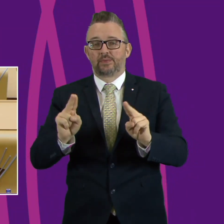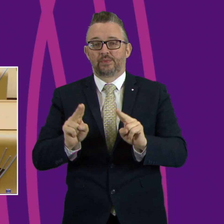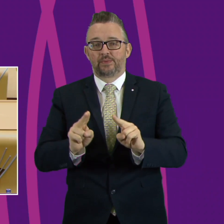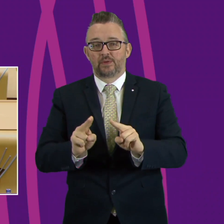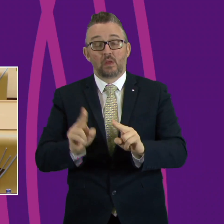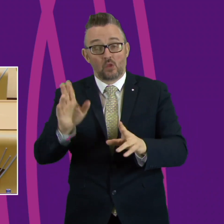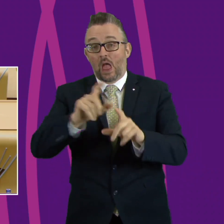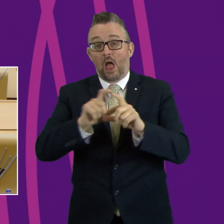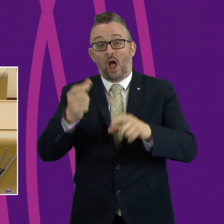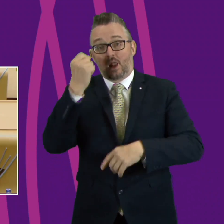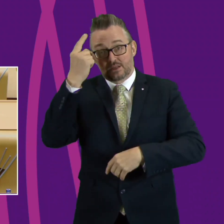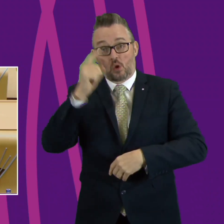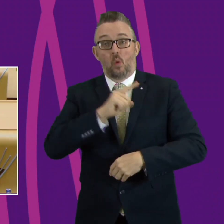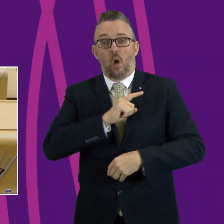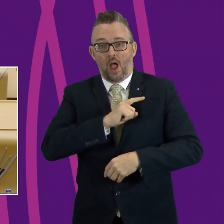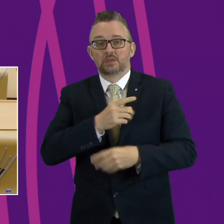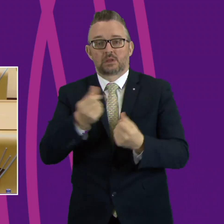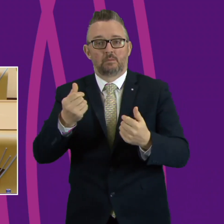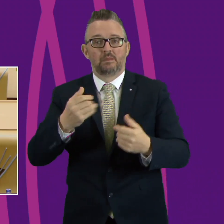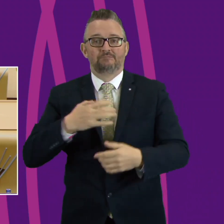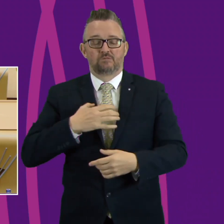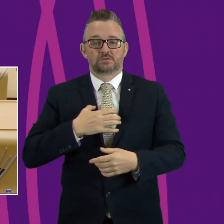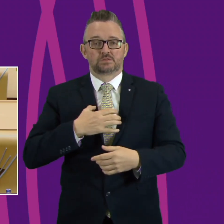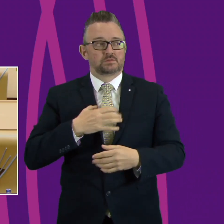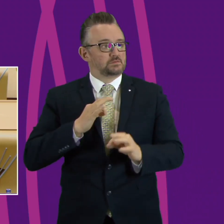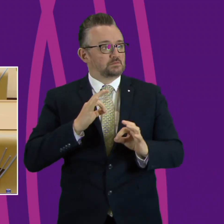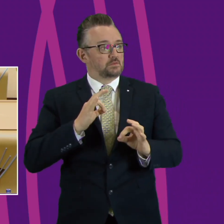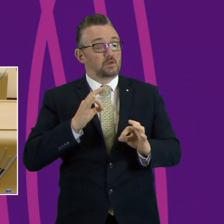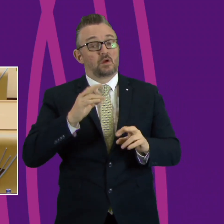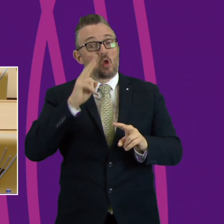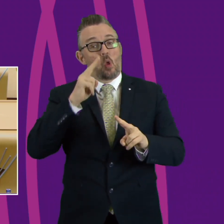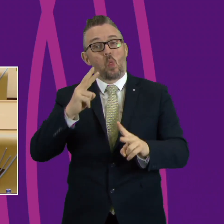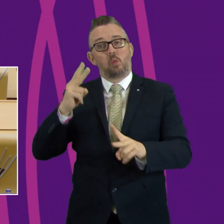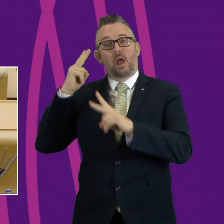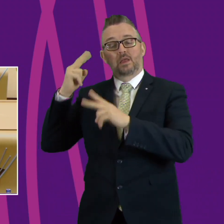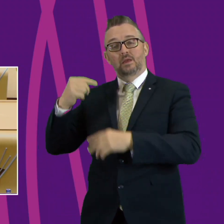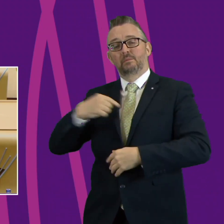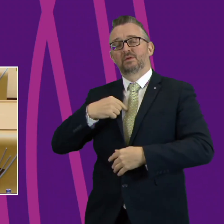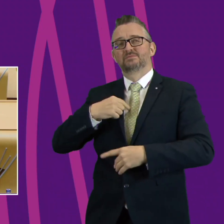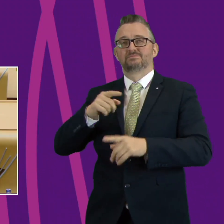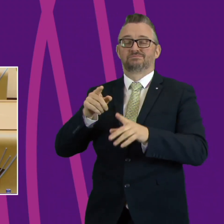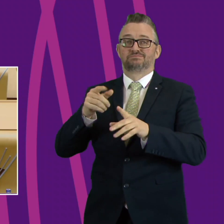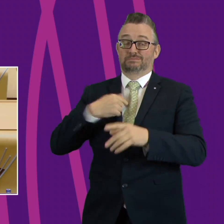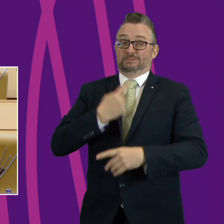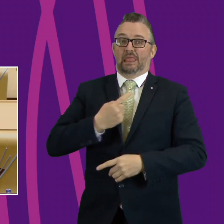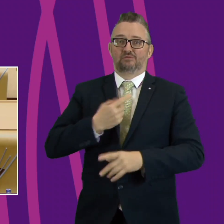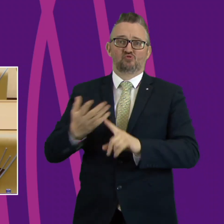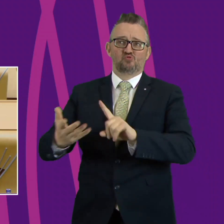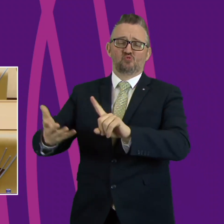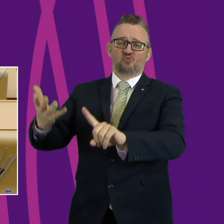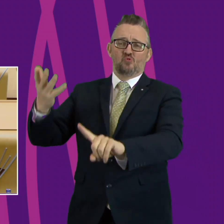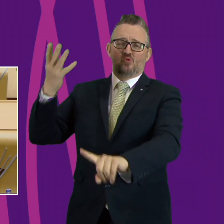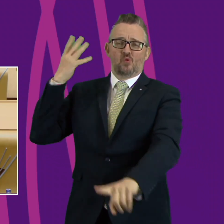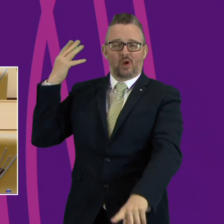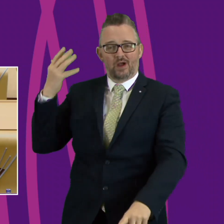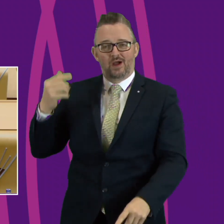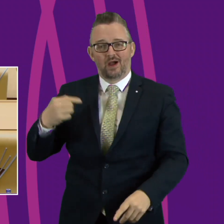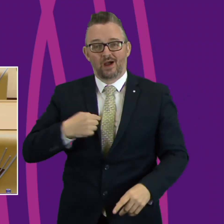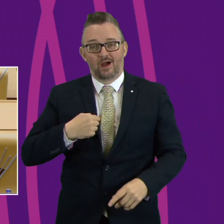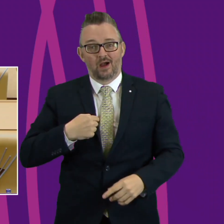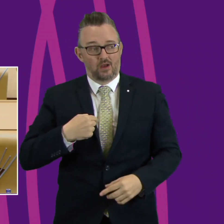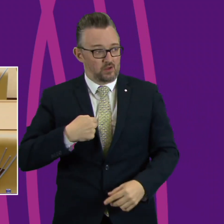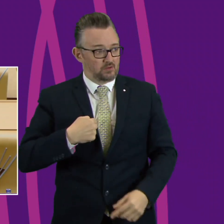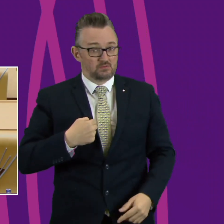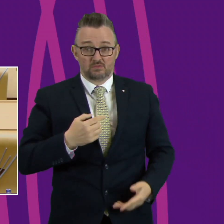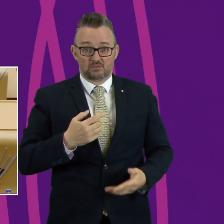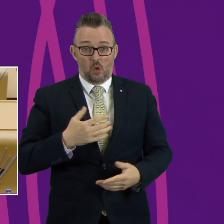and I completely understand it. If I think back to my own time so very many years ago, I would want to have